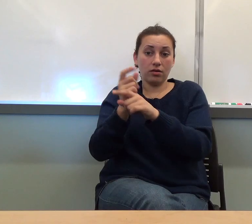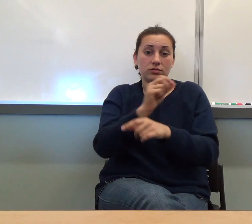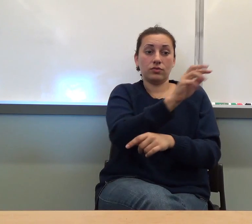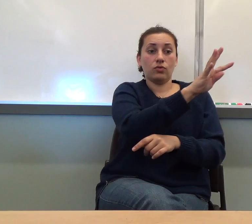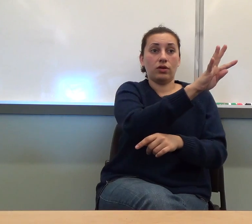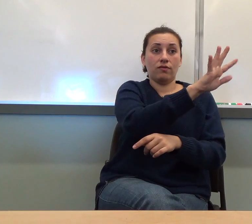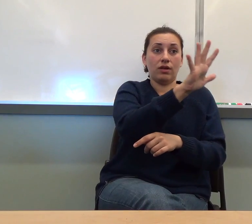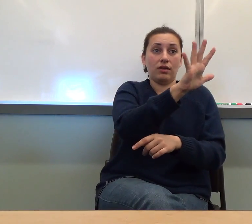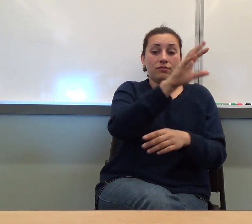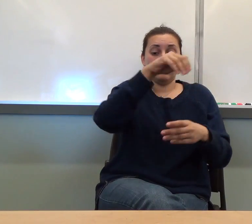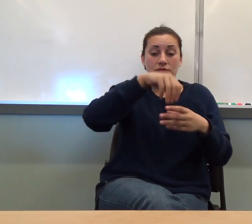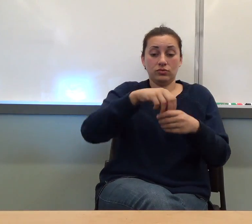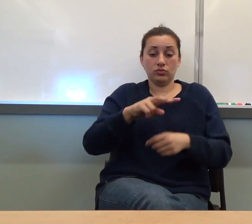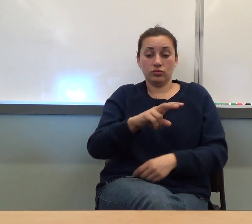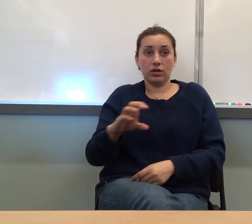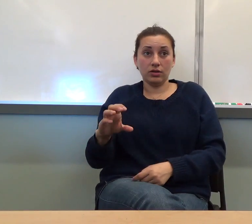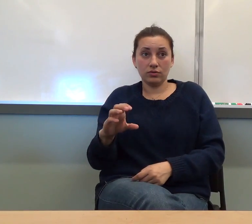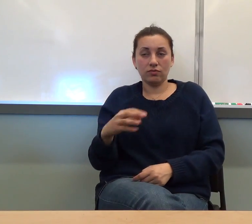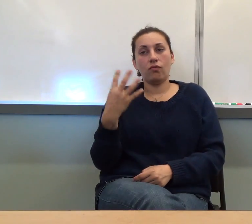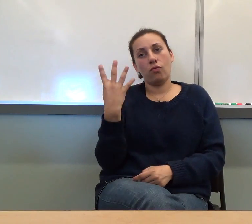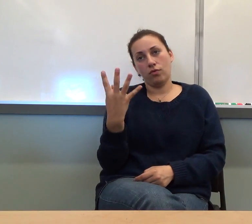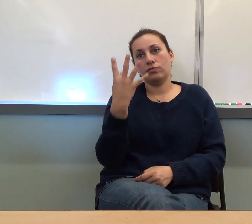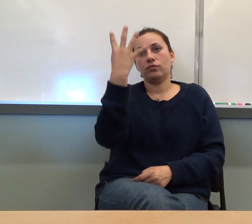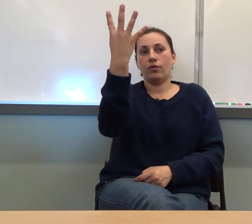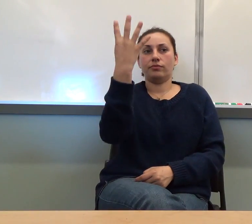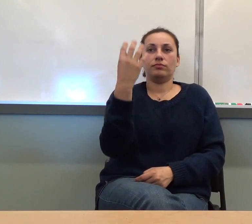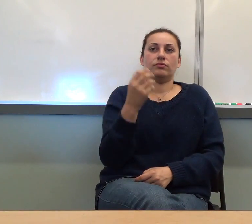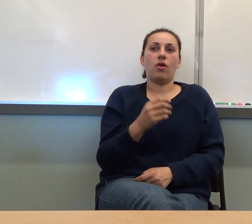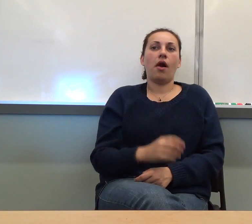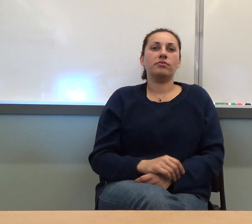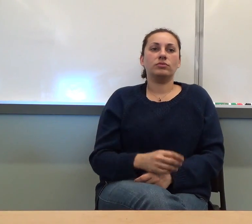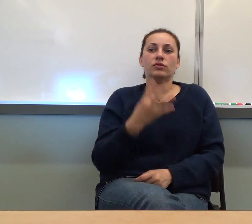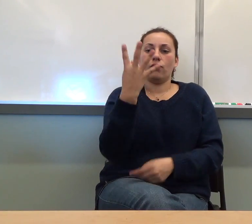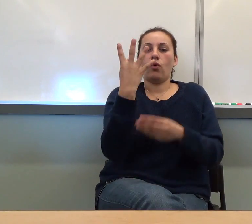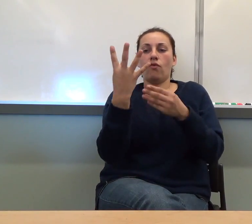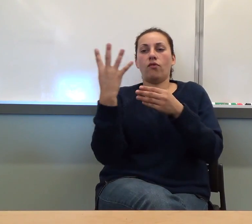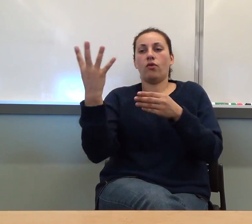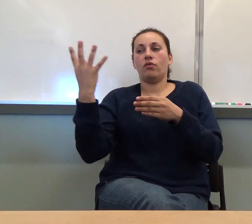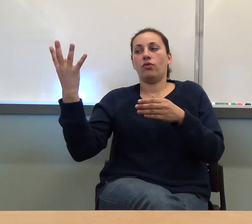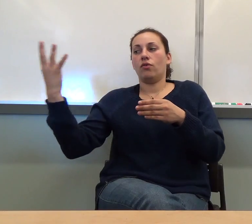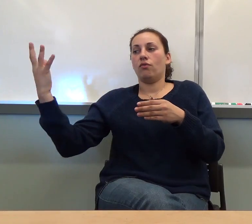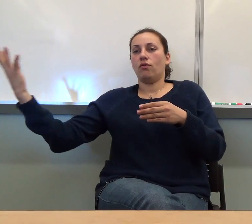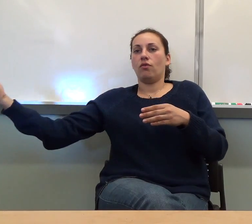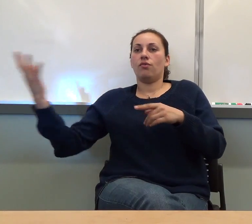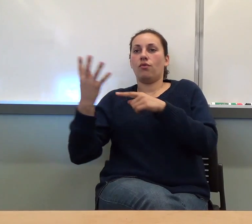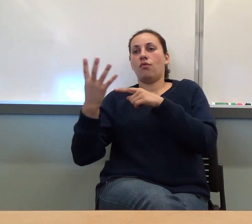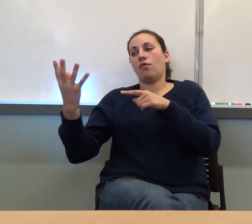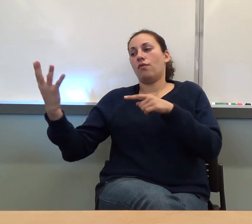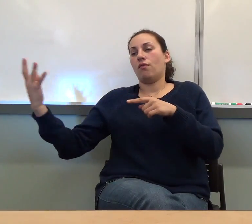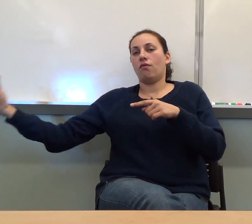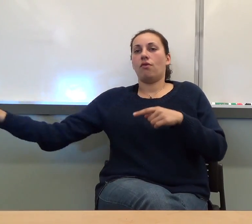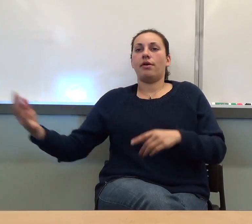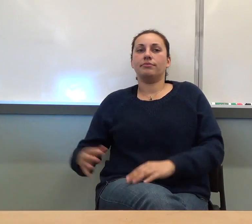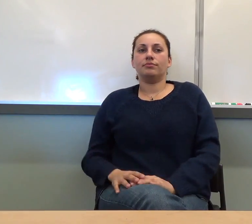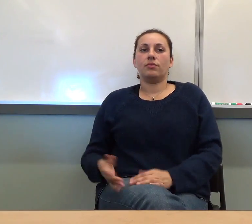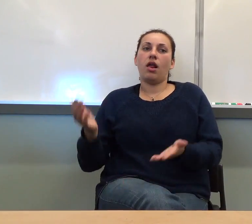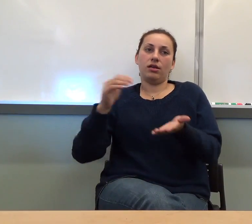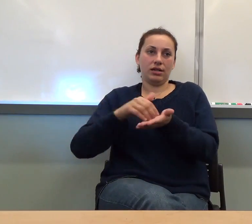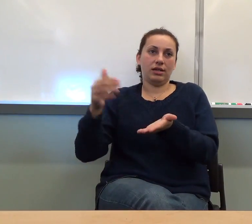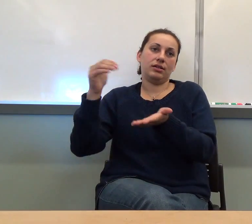200. 4. Yeah, it's going to be 4 from now on. So it's a repeater. And